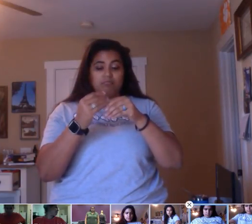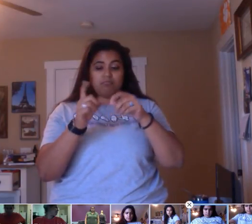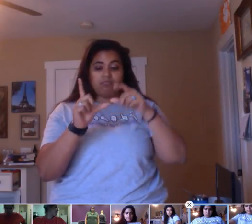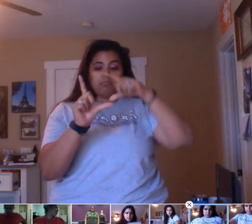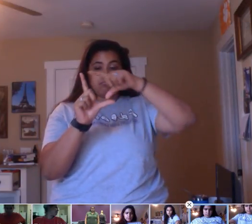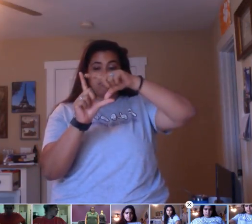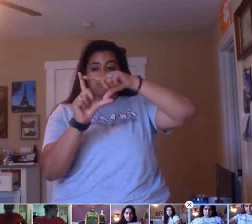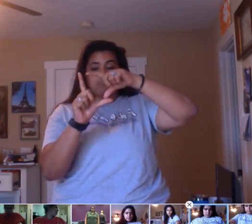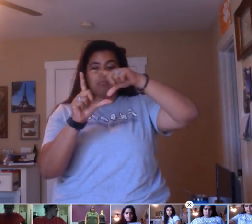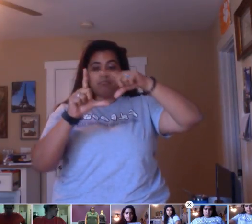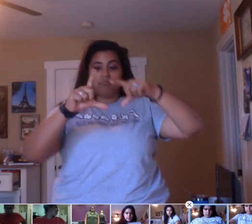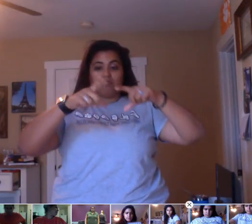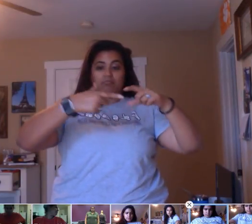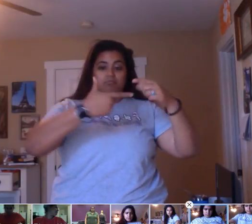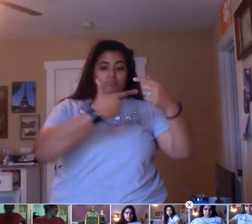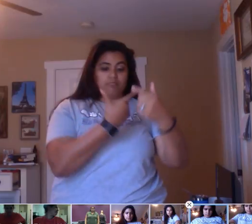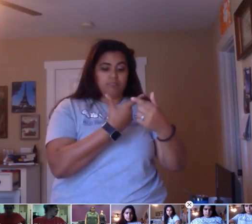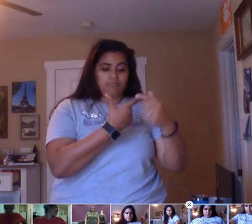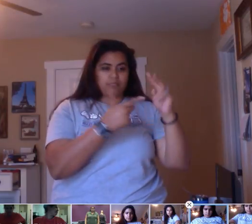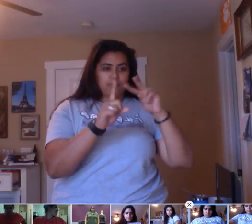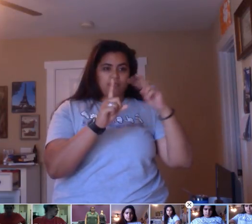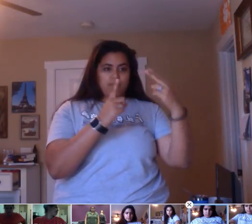add on to it.